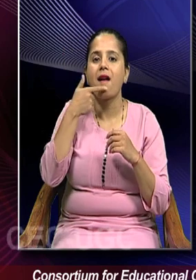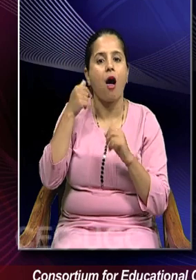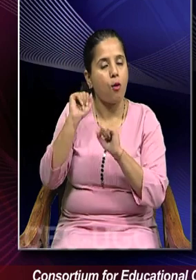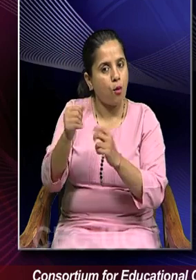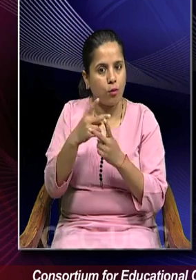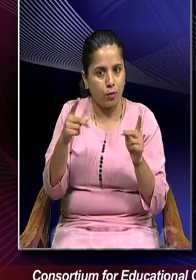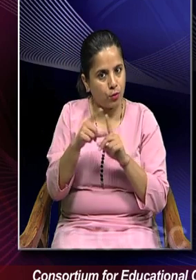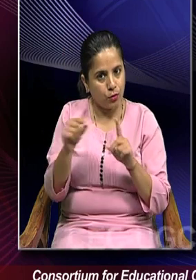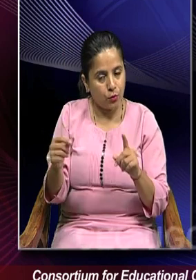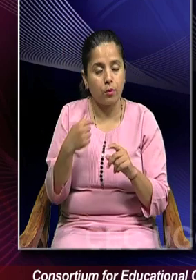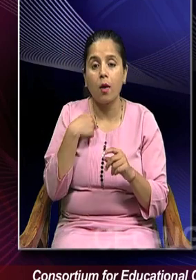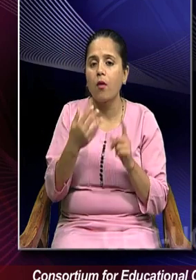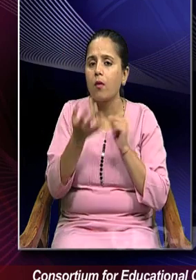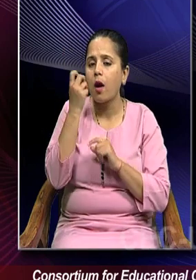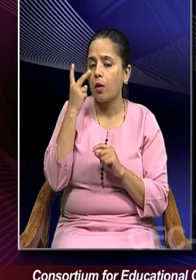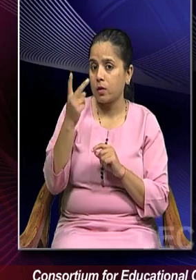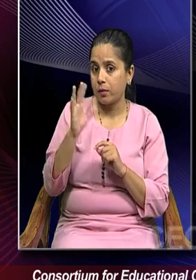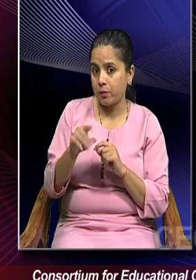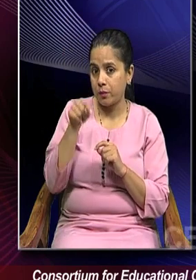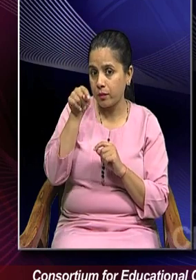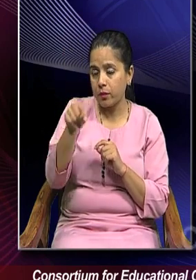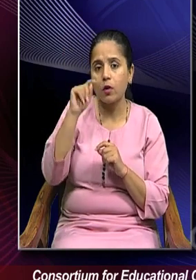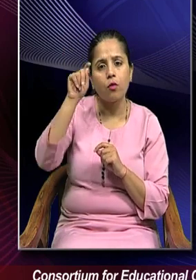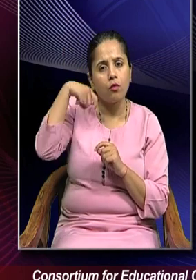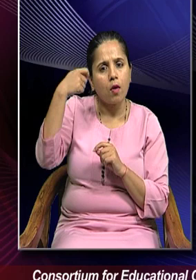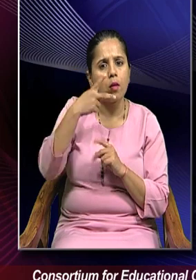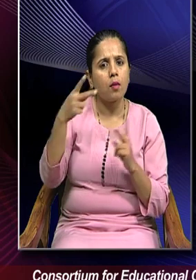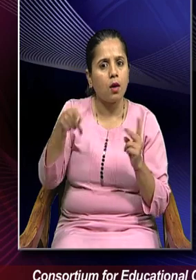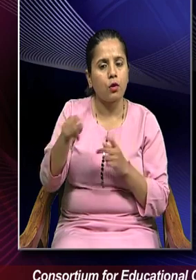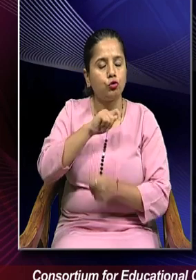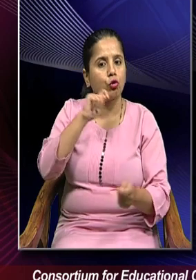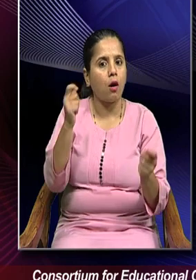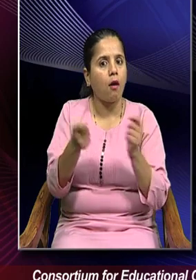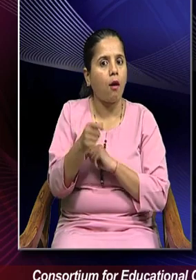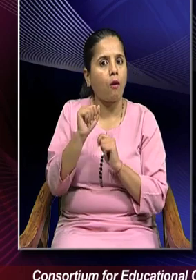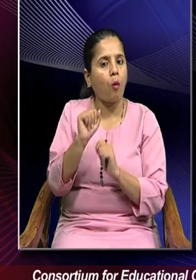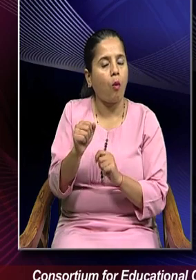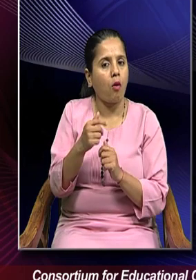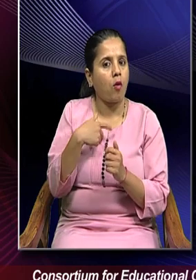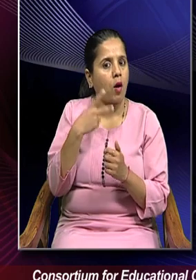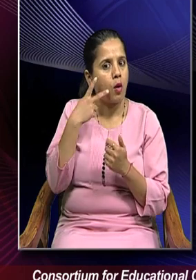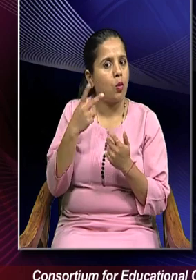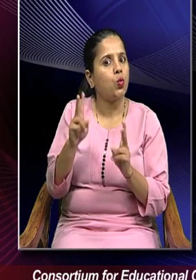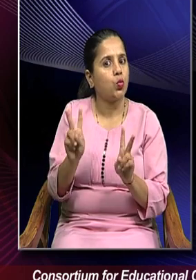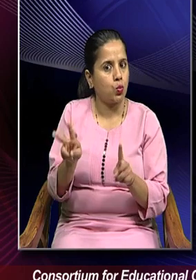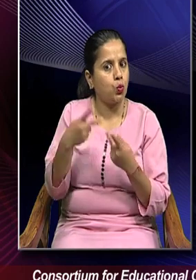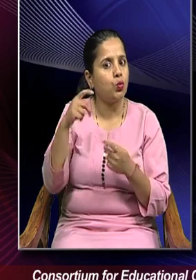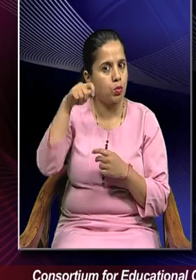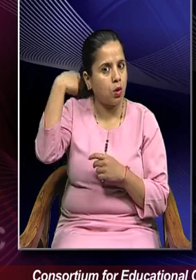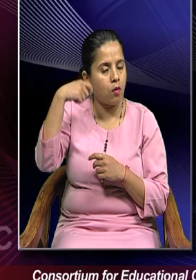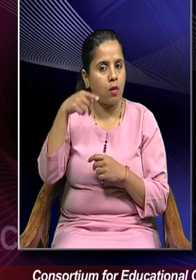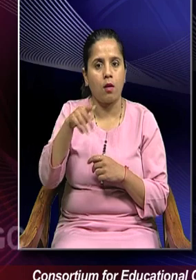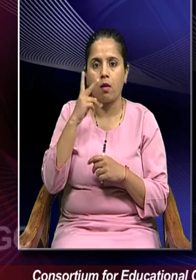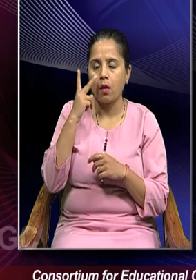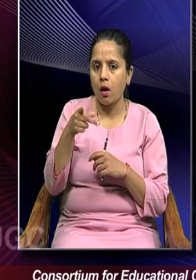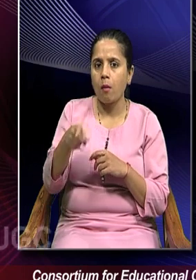sense, we find that this particular film was quite revolutionary in the nature, and it was quite ahead